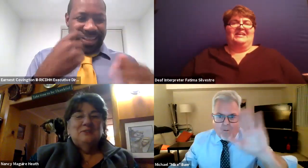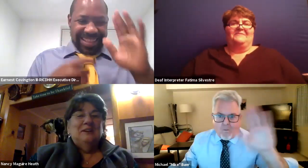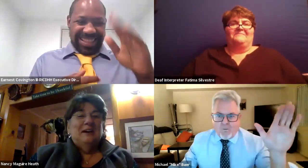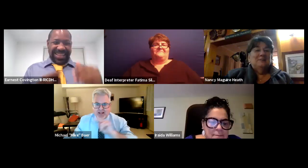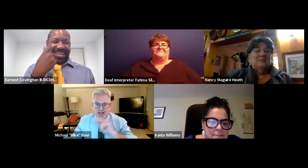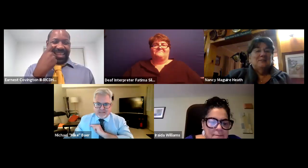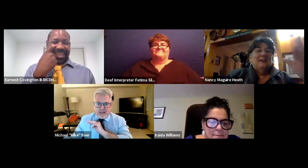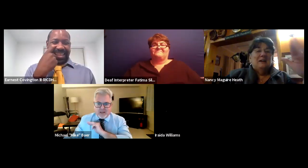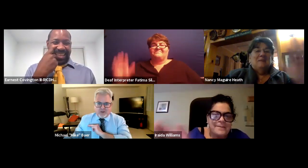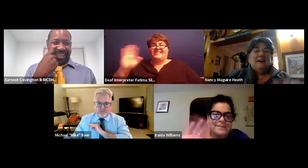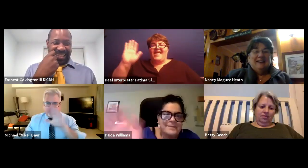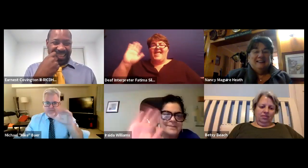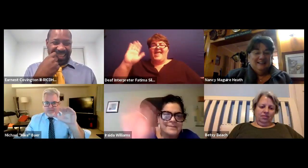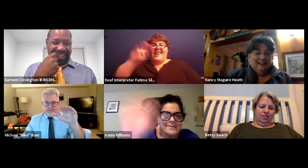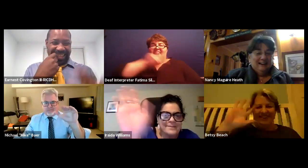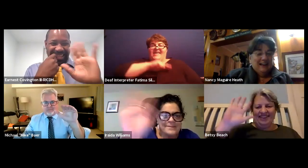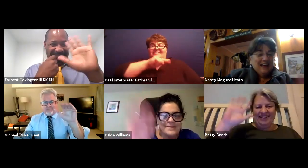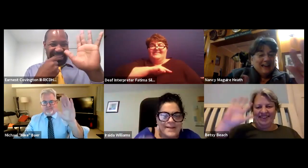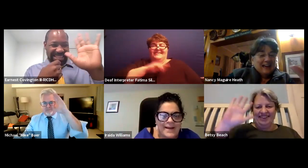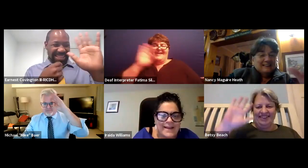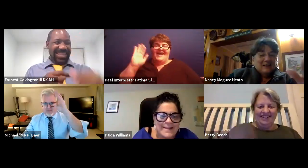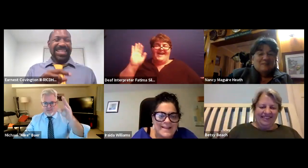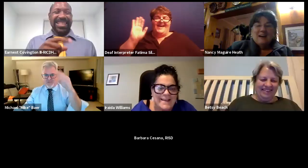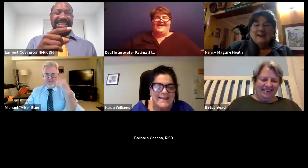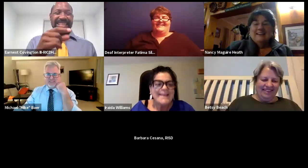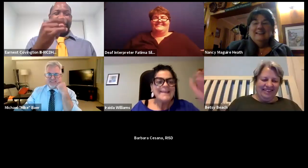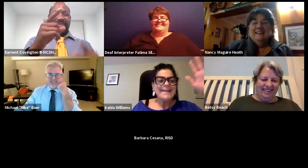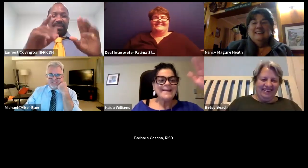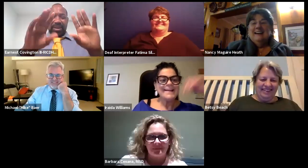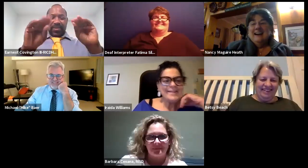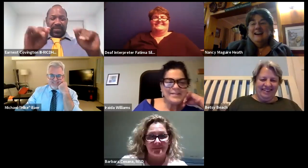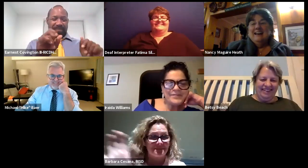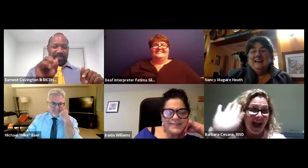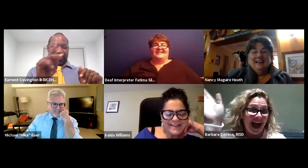Thanks for turning on your screen. Hi, Mike. Hello, Arida.